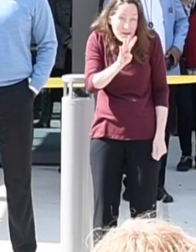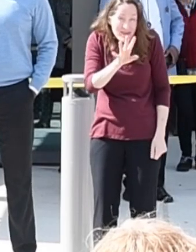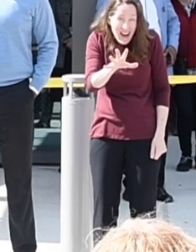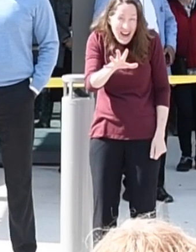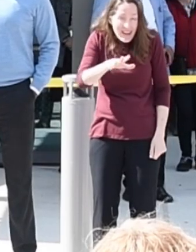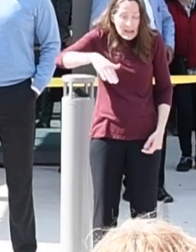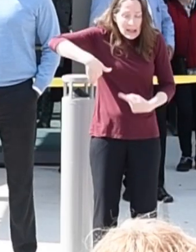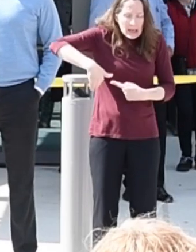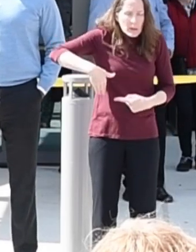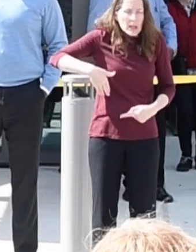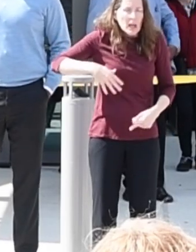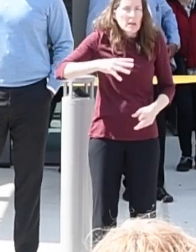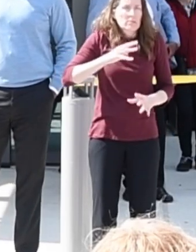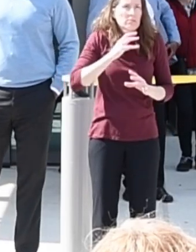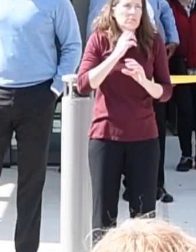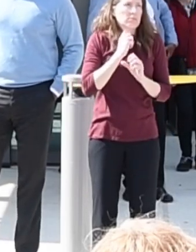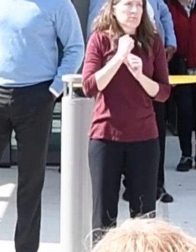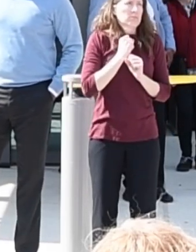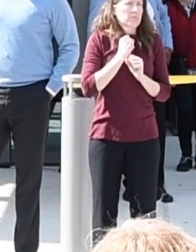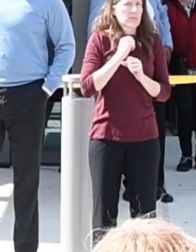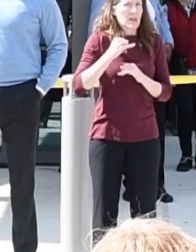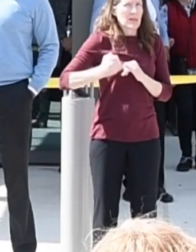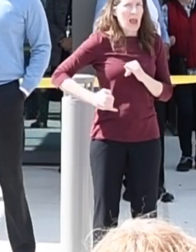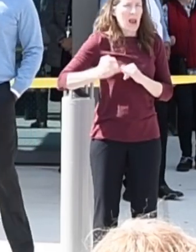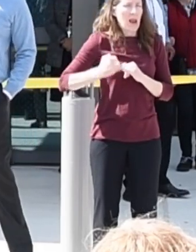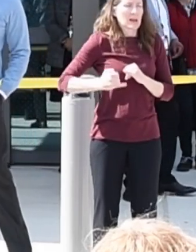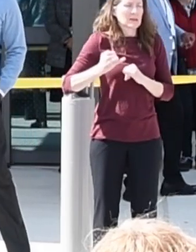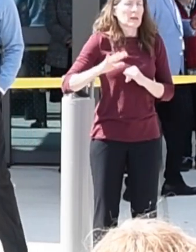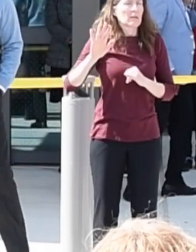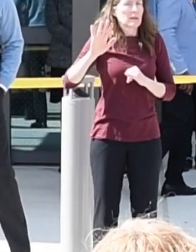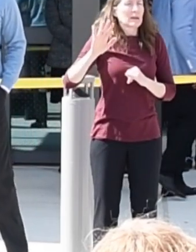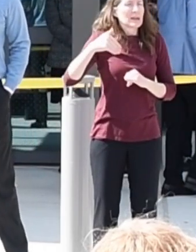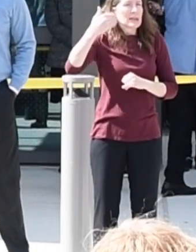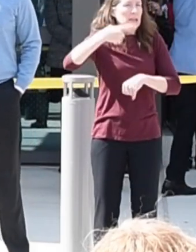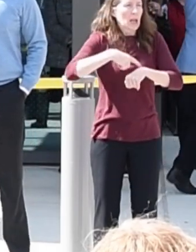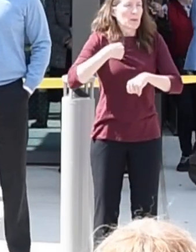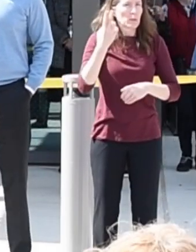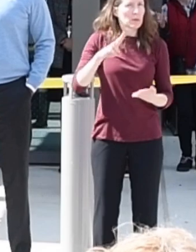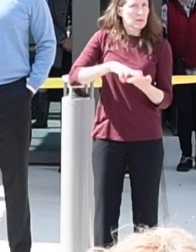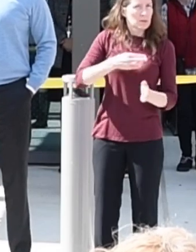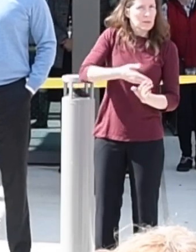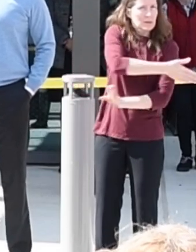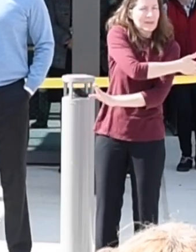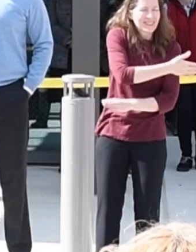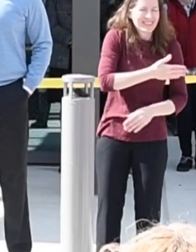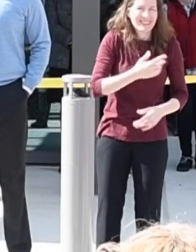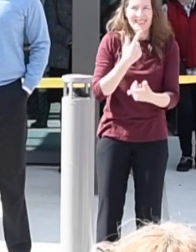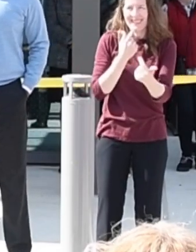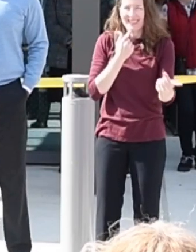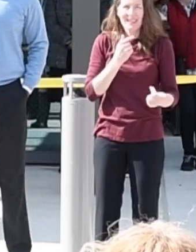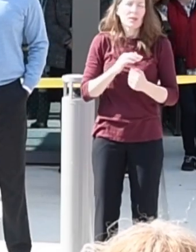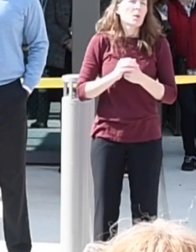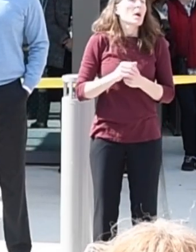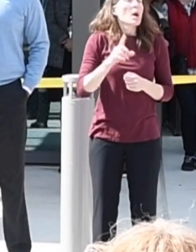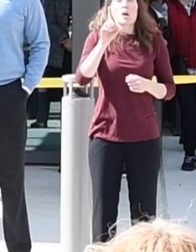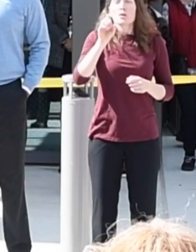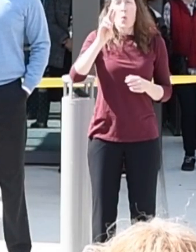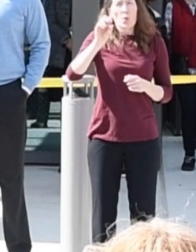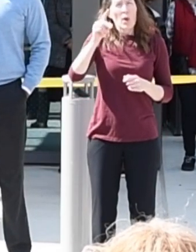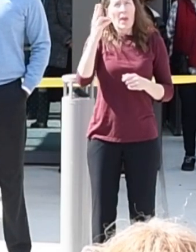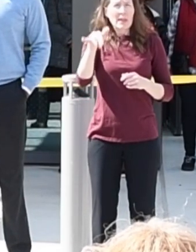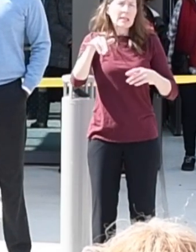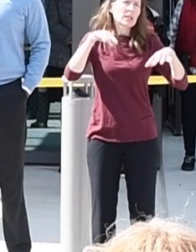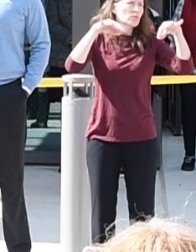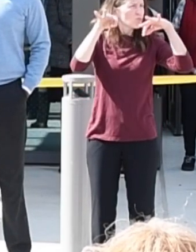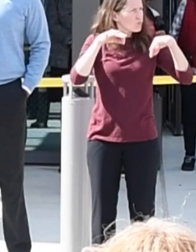was a lesson learned. First lesson, sign up ahead of time. After Dorothy's testimony talking about where we